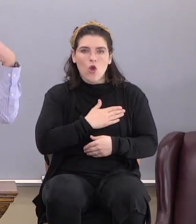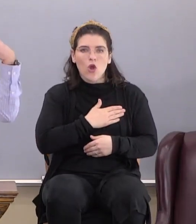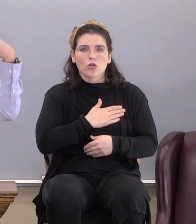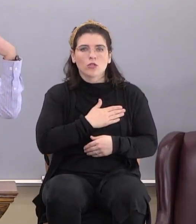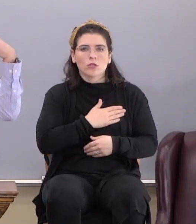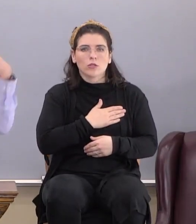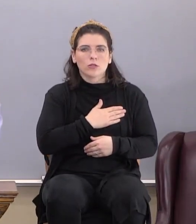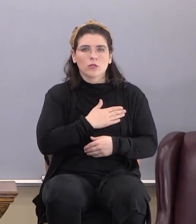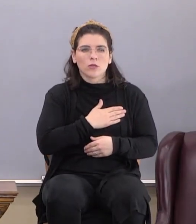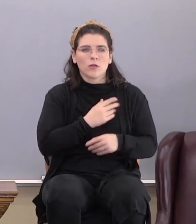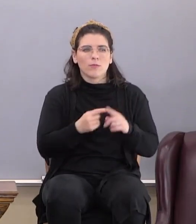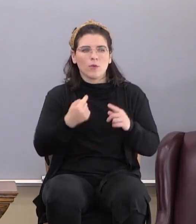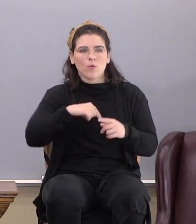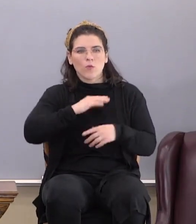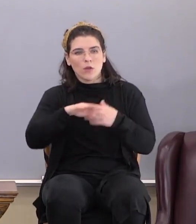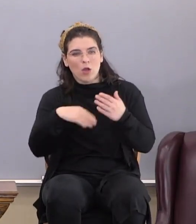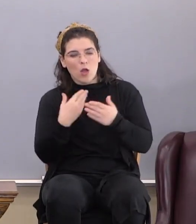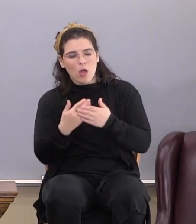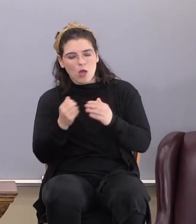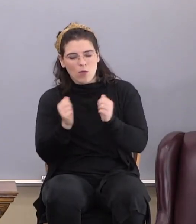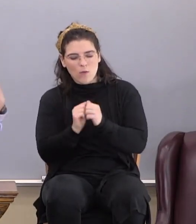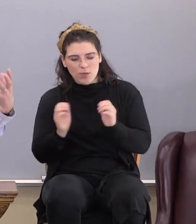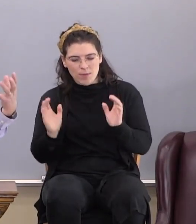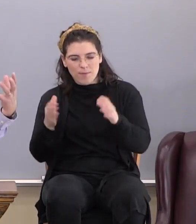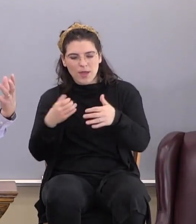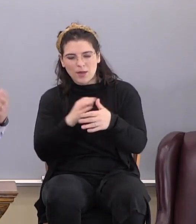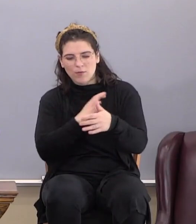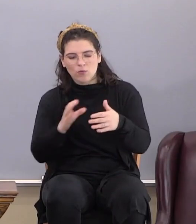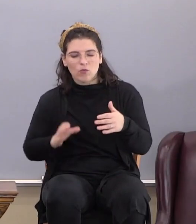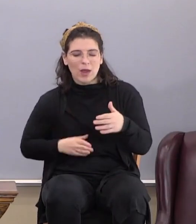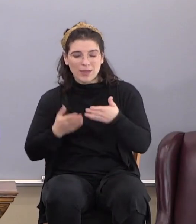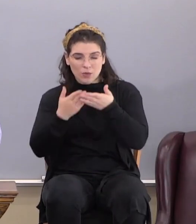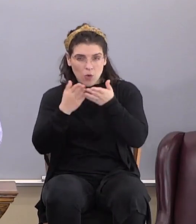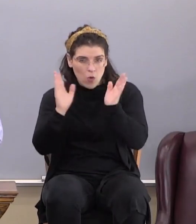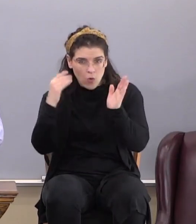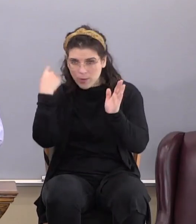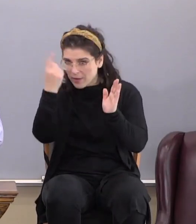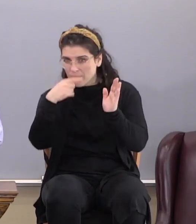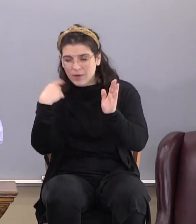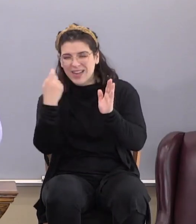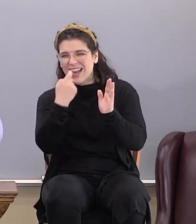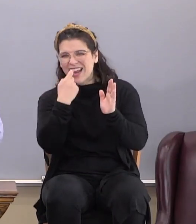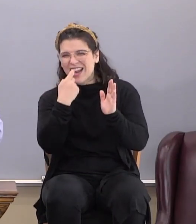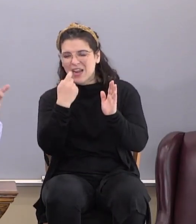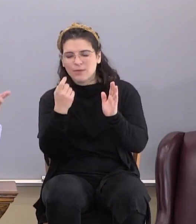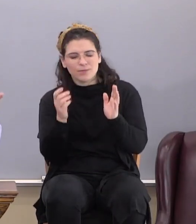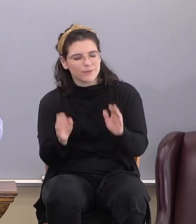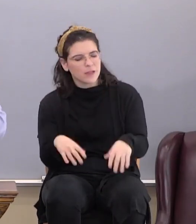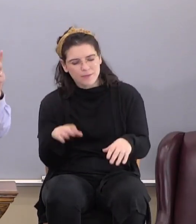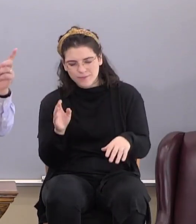okay? But we all, body of Christ, with open face, as in a glass,